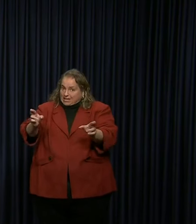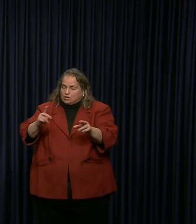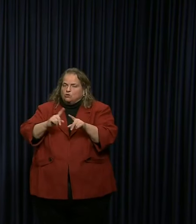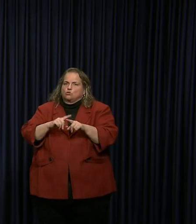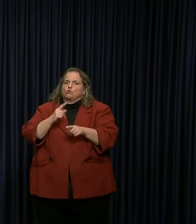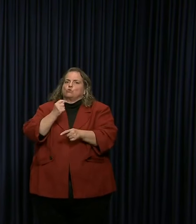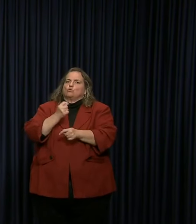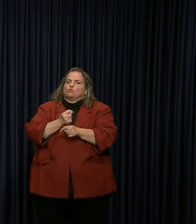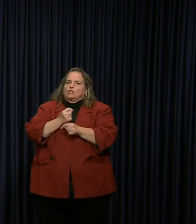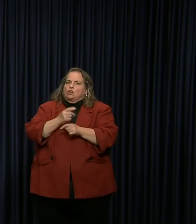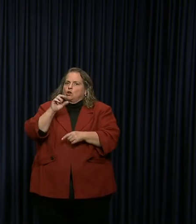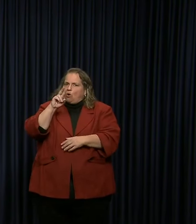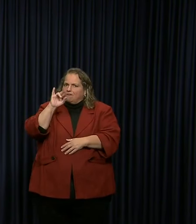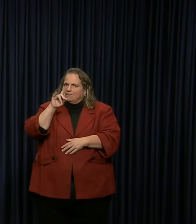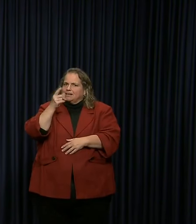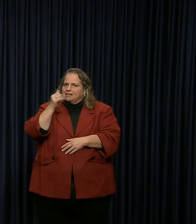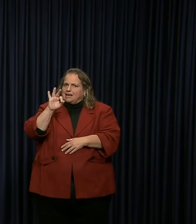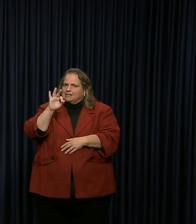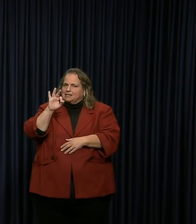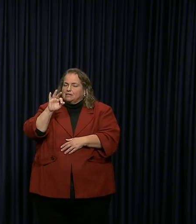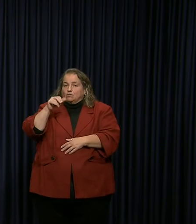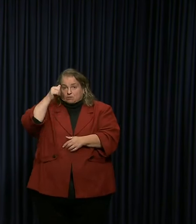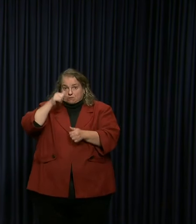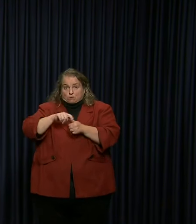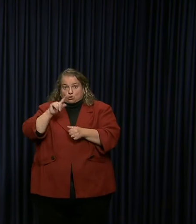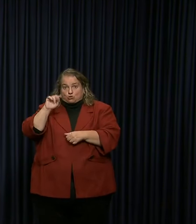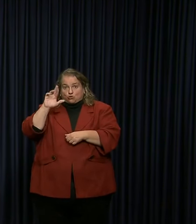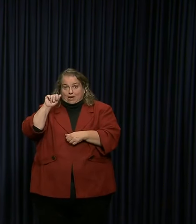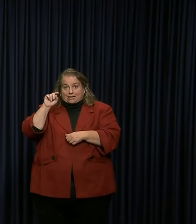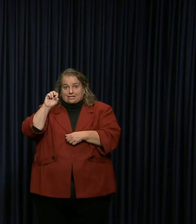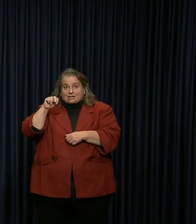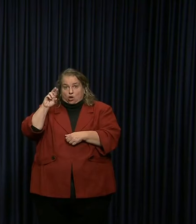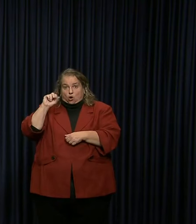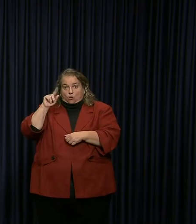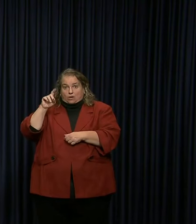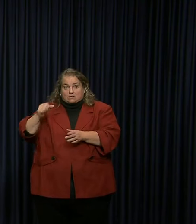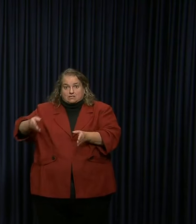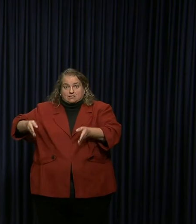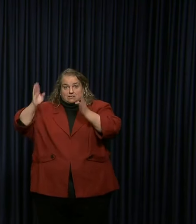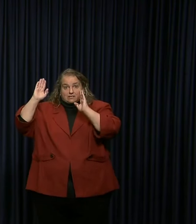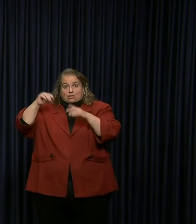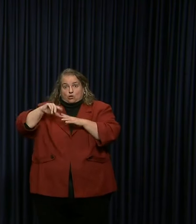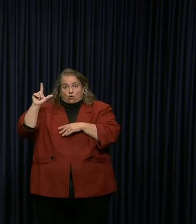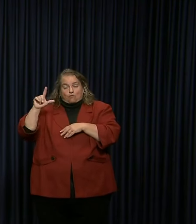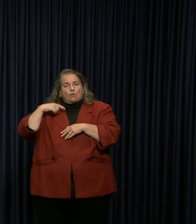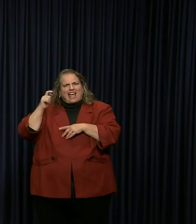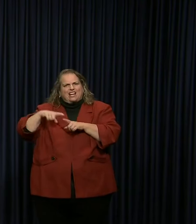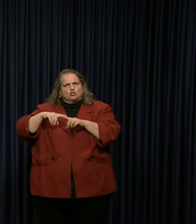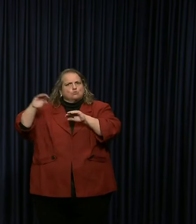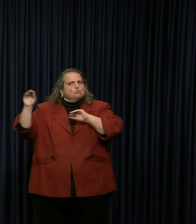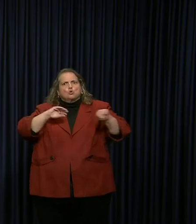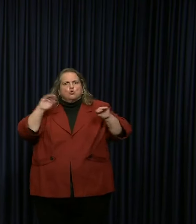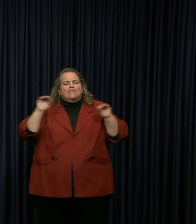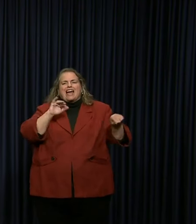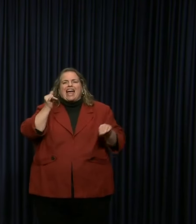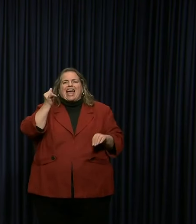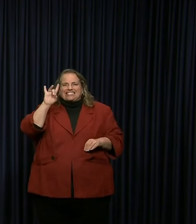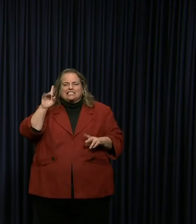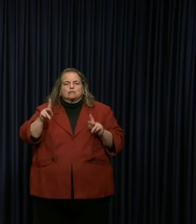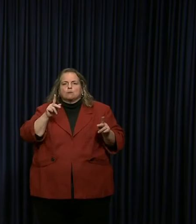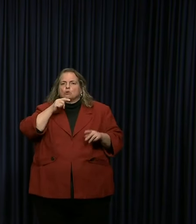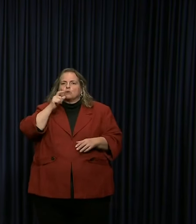patients. Remember, on Trayton Oaks, we had to move 18 people who needed very